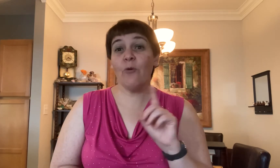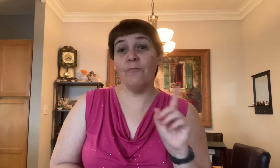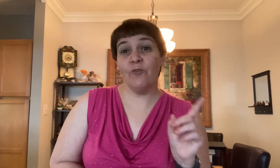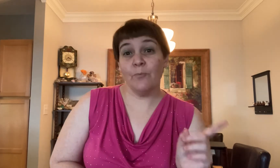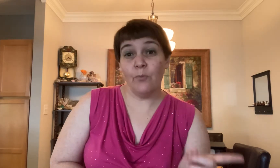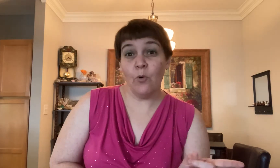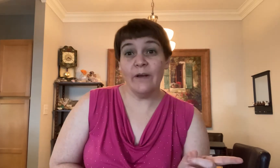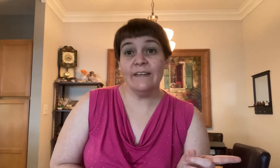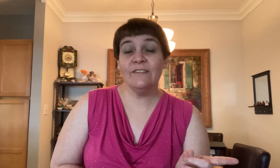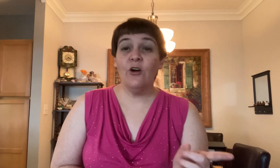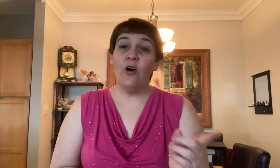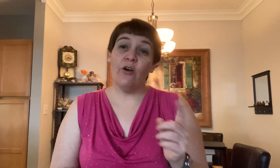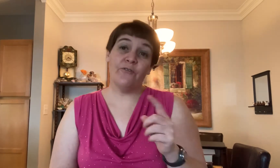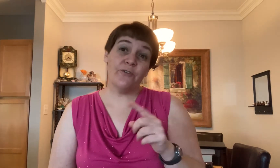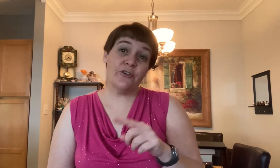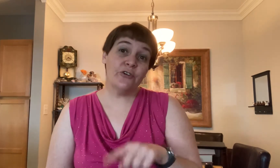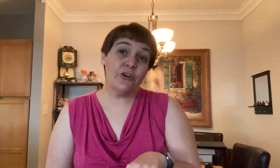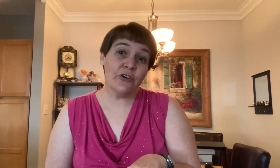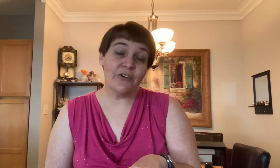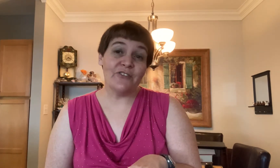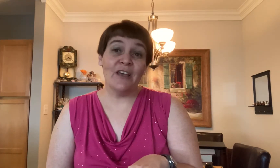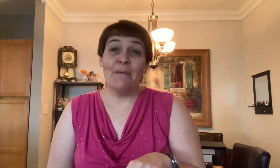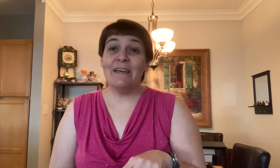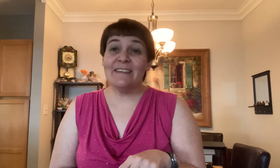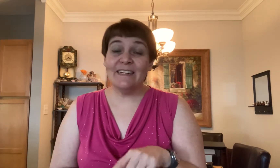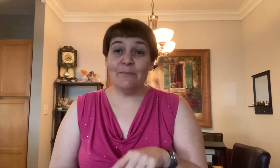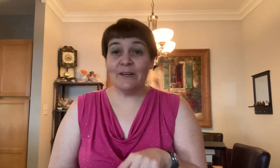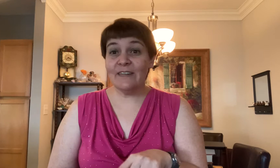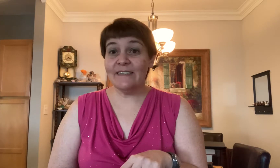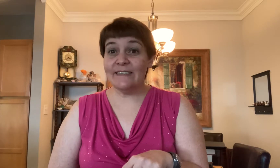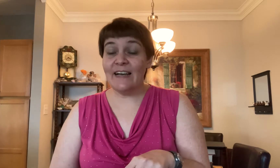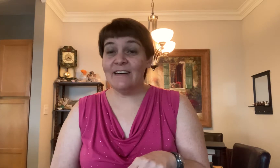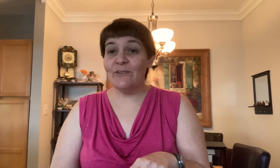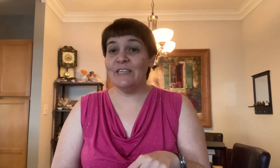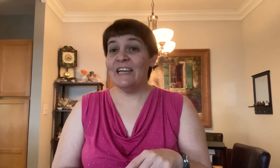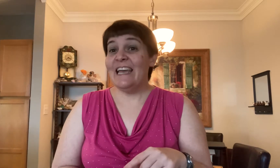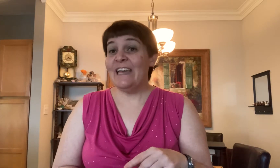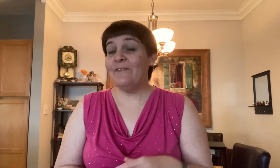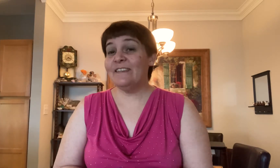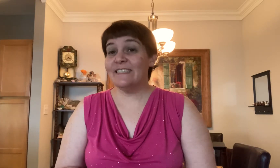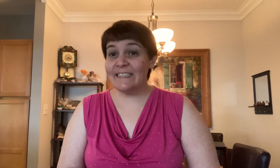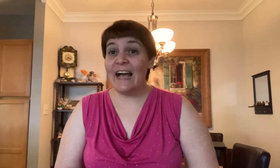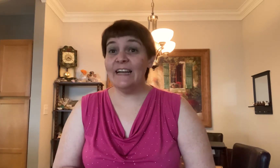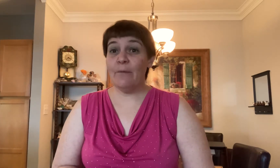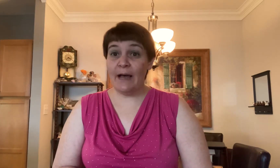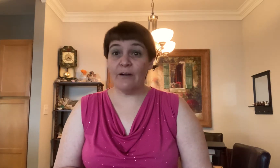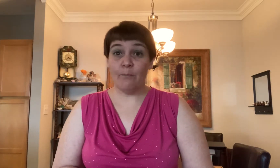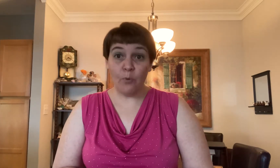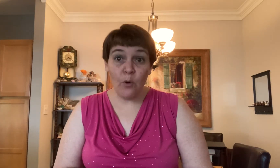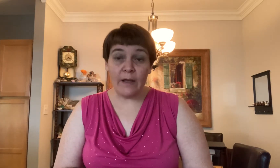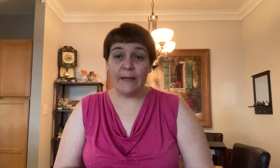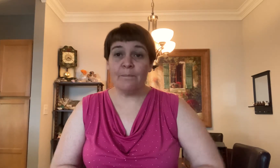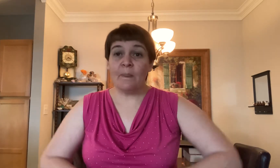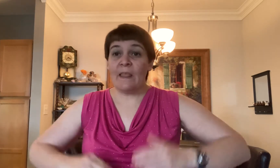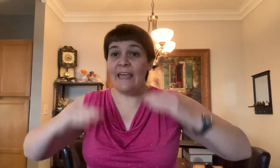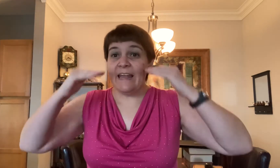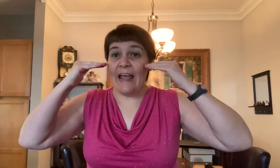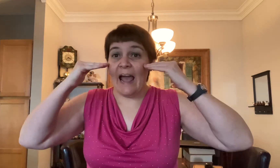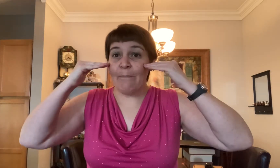for boys or for girls. Because in American Sign Language, if it's a sign about a boy, it happens